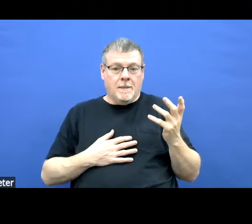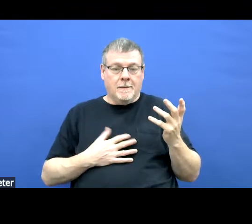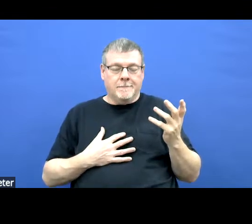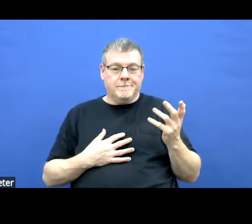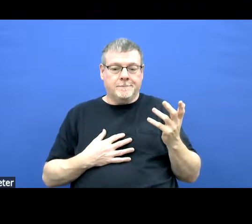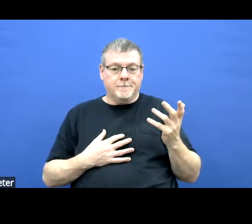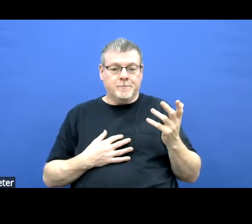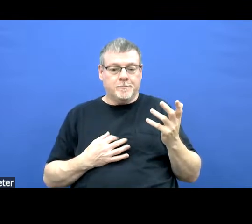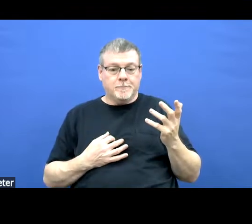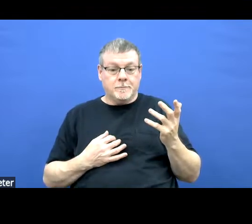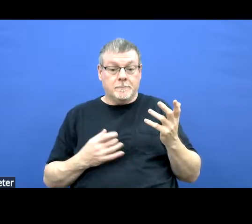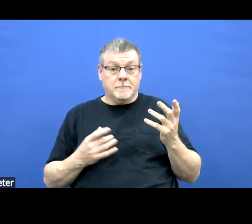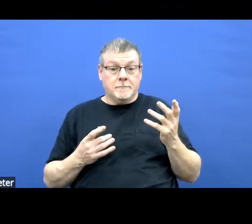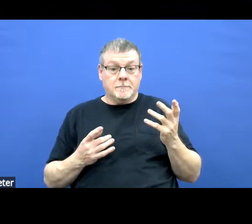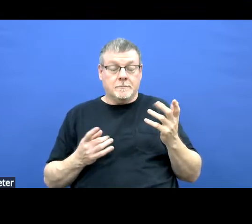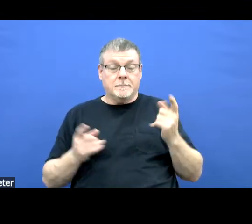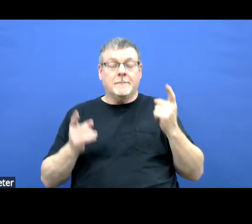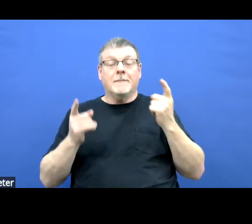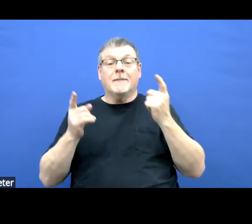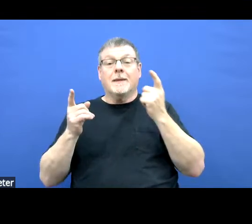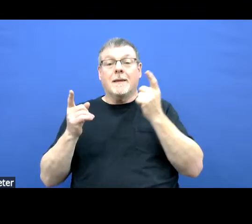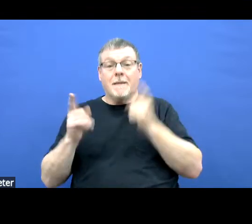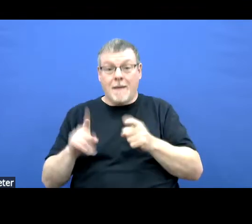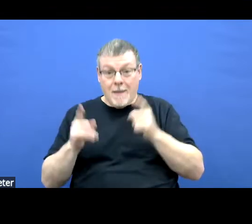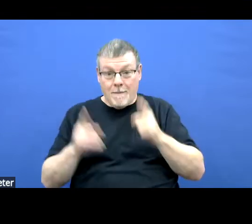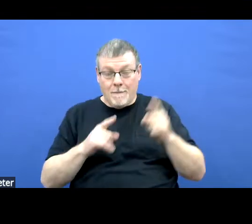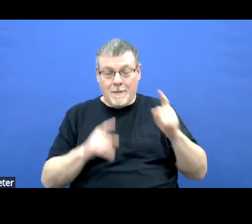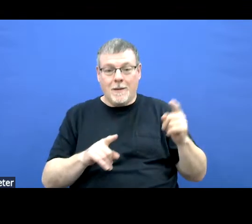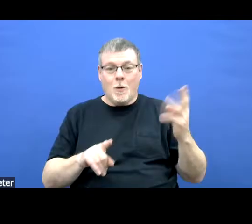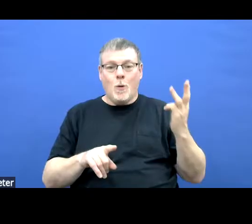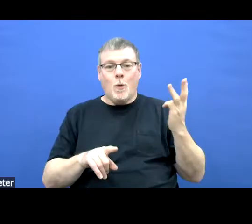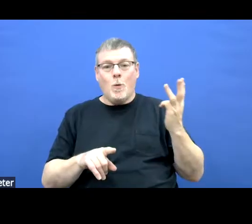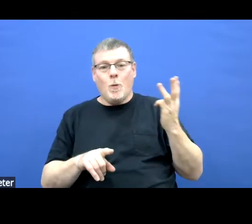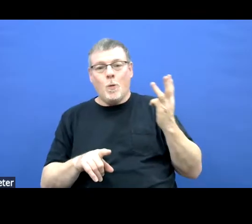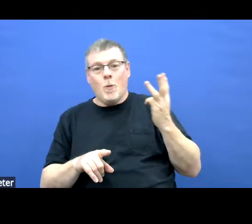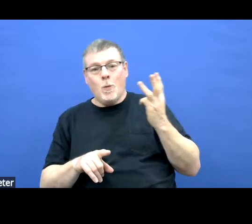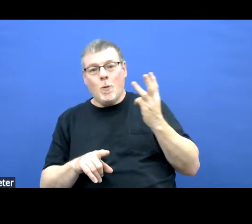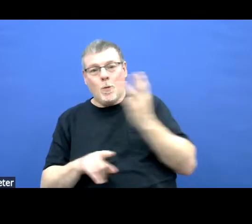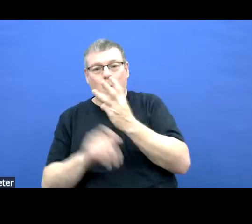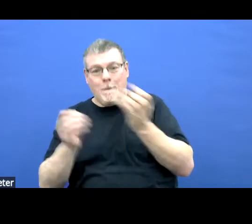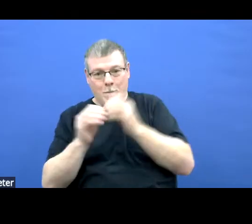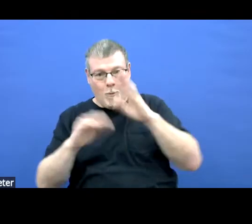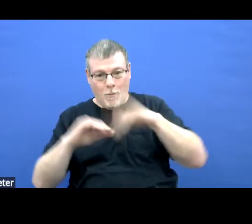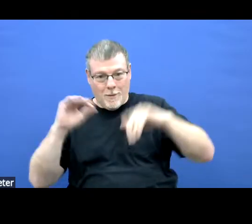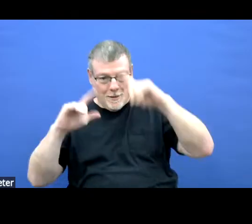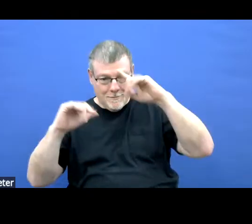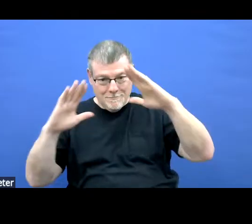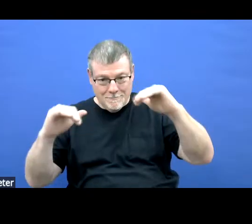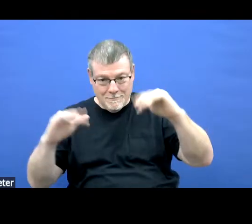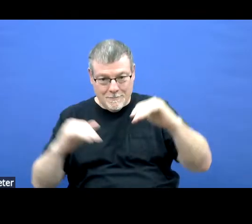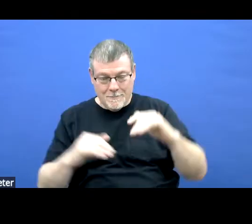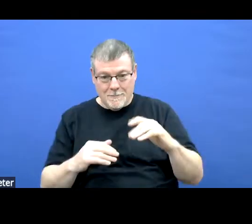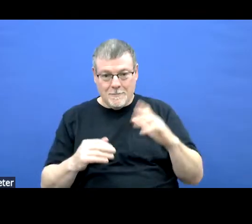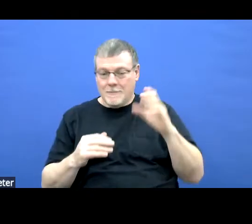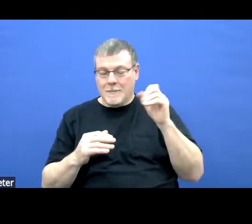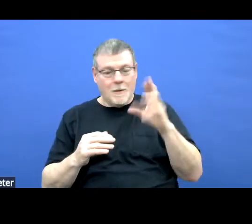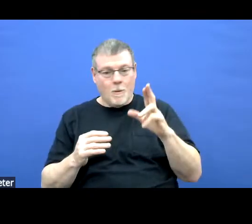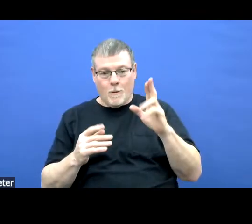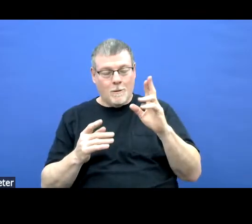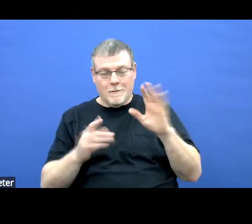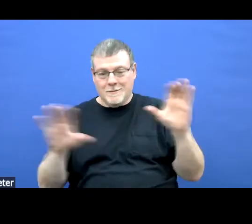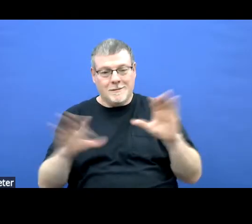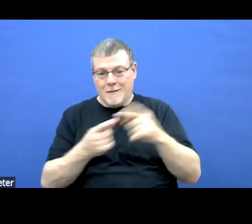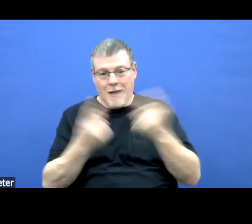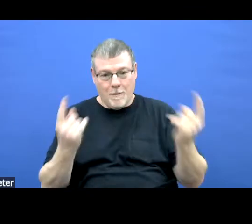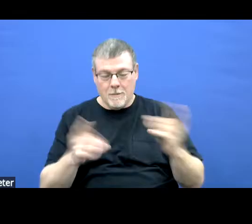It came further west than we expected, or else we would have done the announcement. So